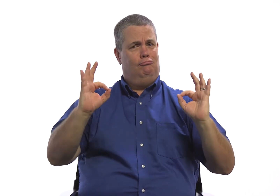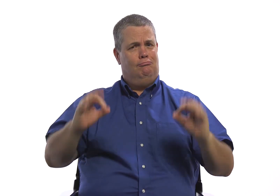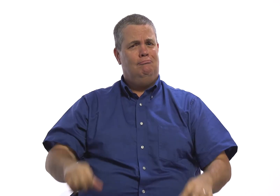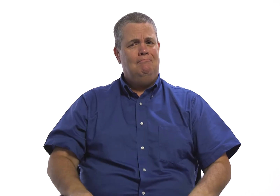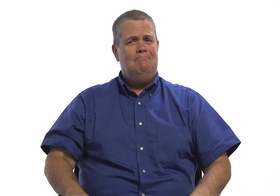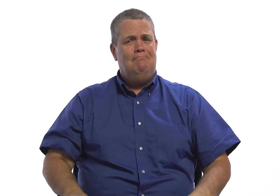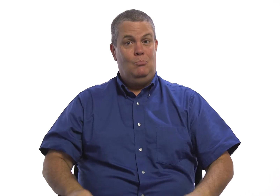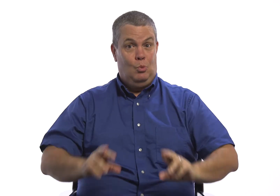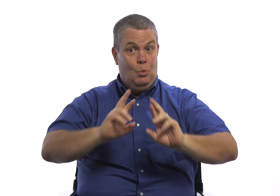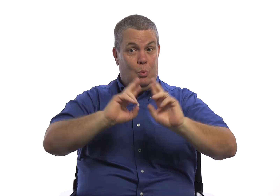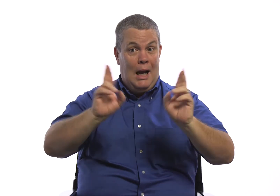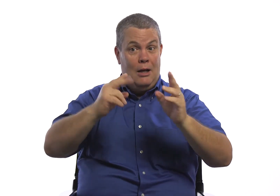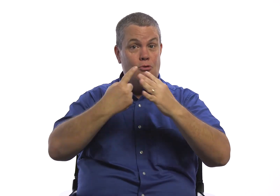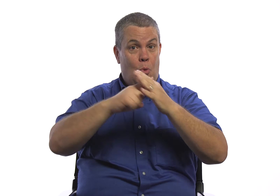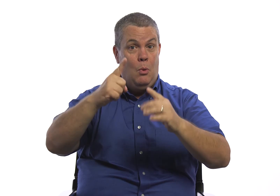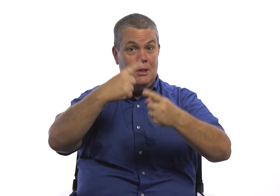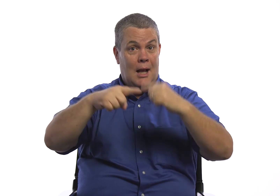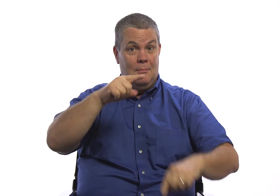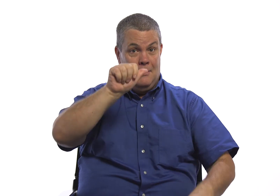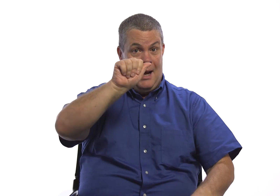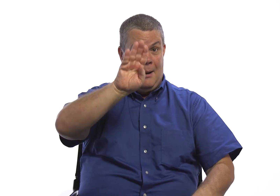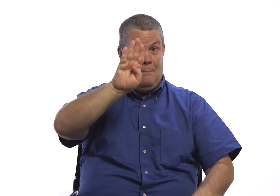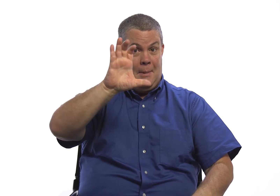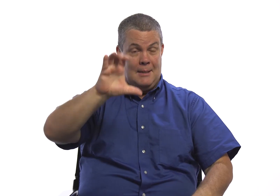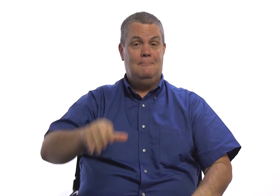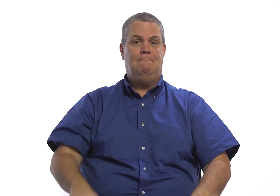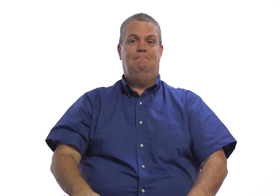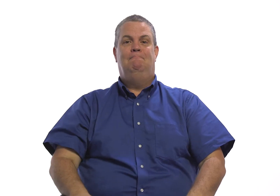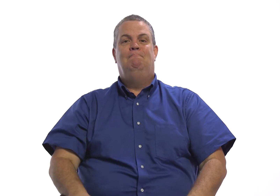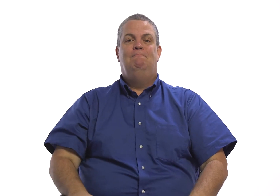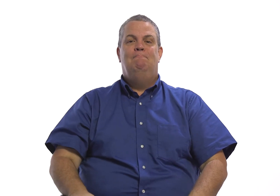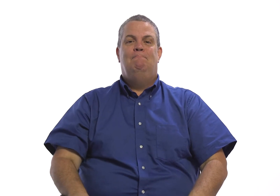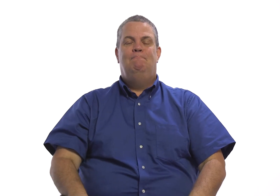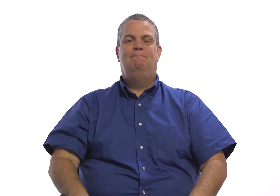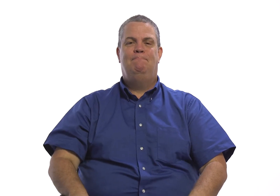hands to the next letter. Are you ready to start learning the ABCs?